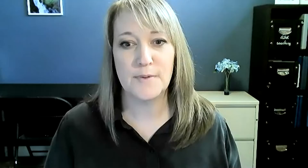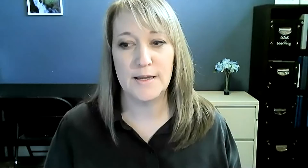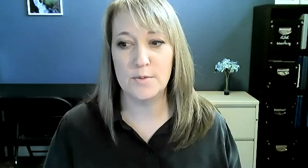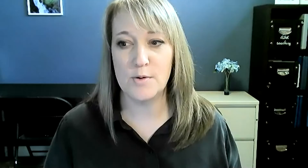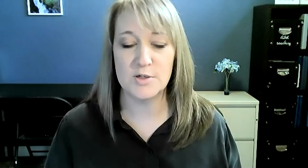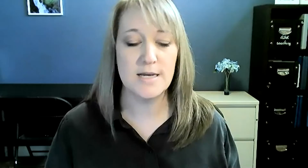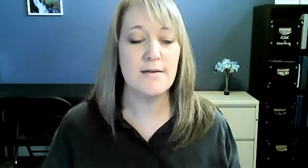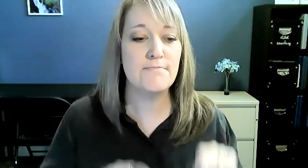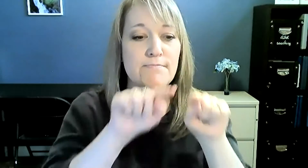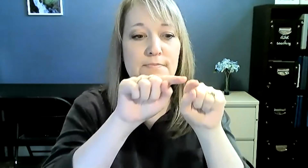And one more time.